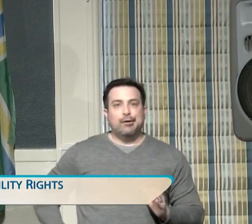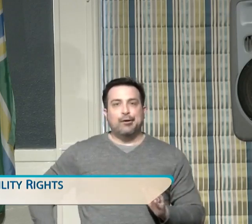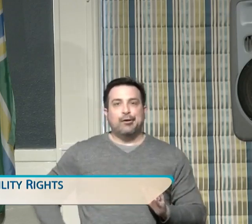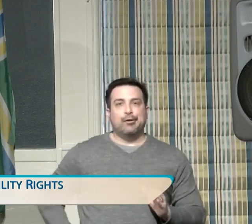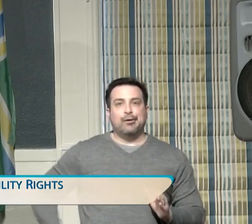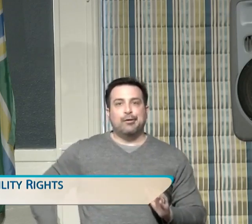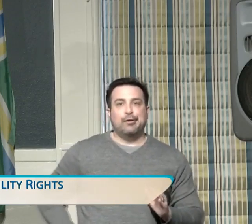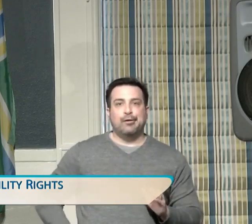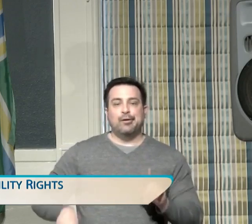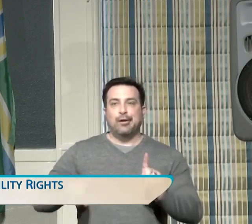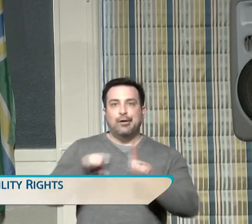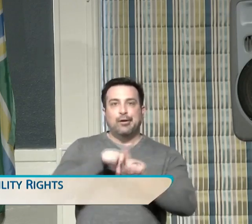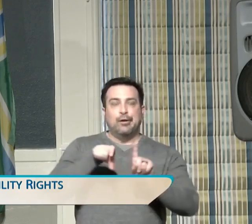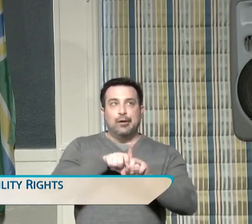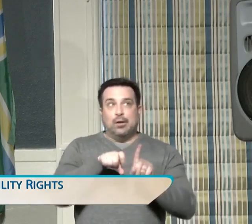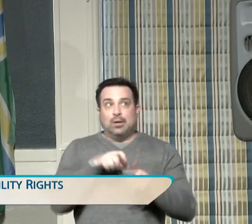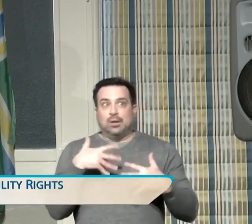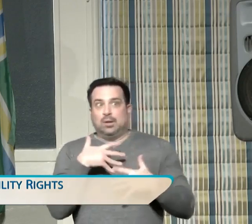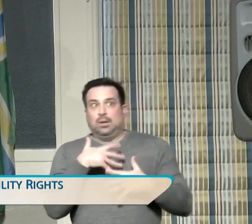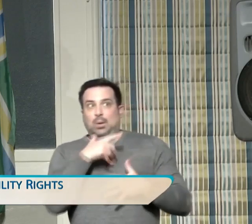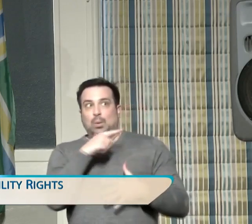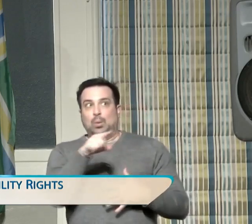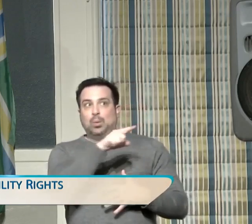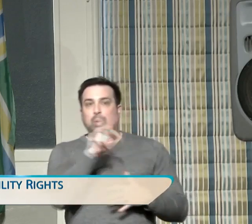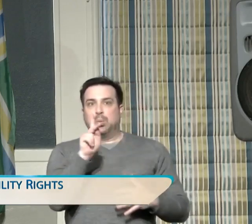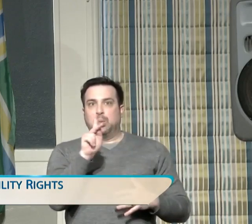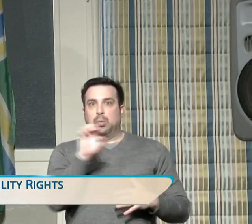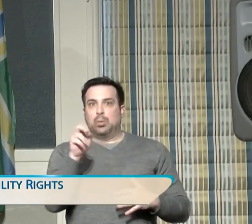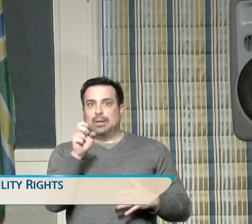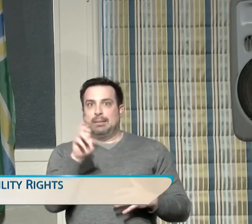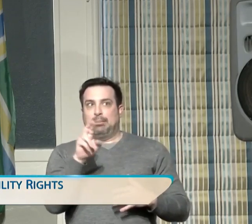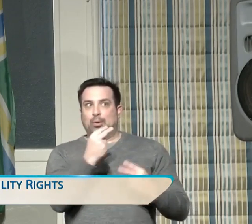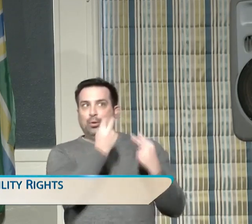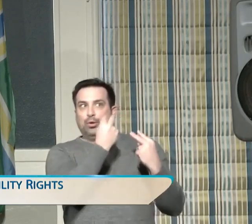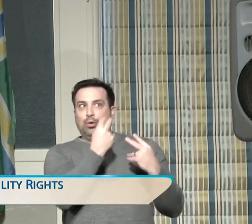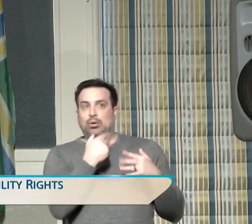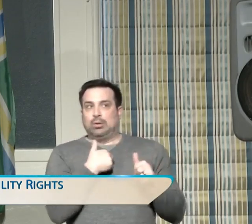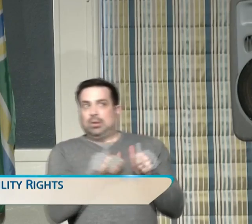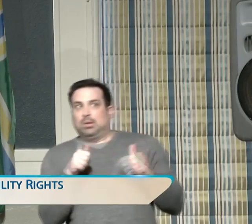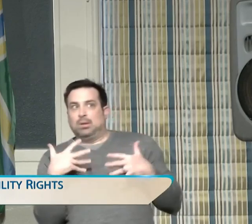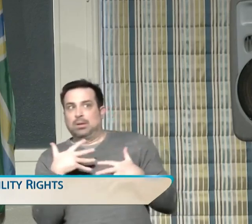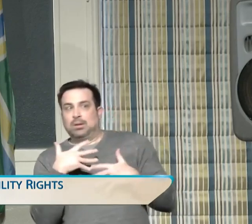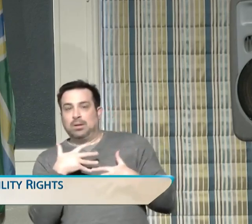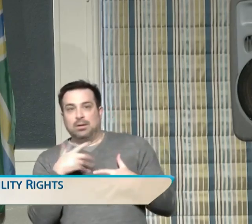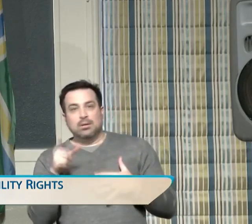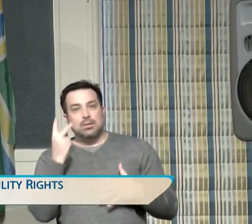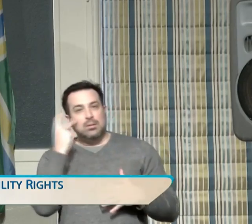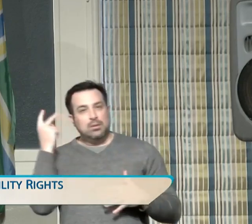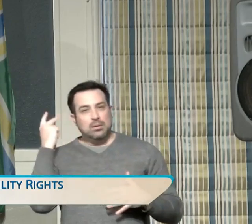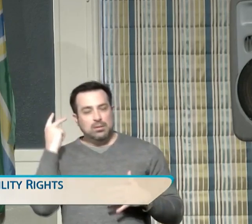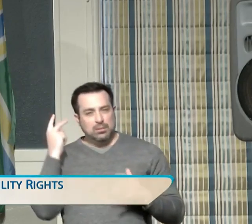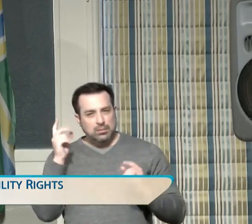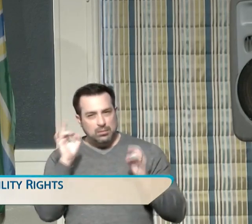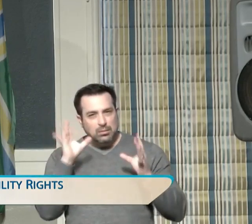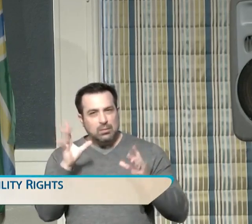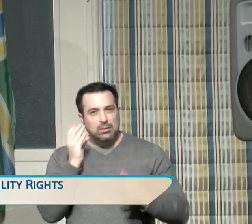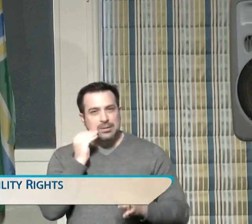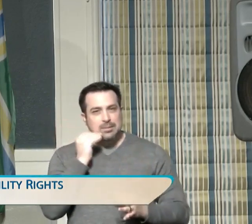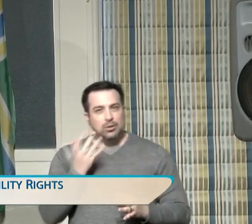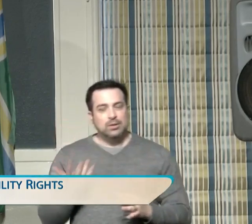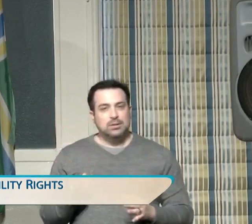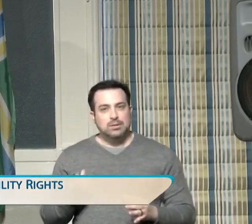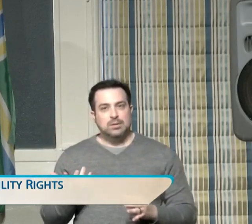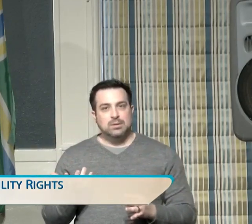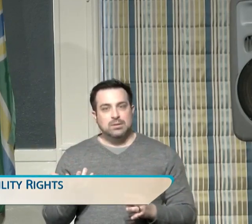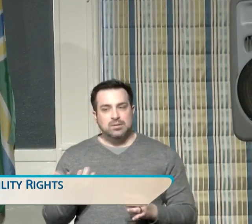being terrified of them and trying to avoid them at all costs. That is her experience. So